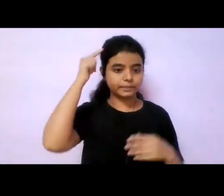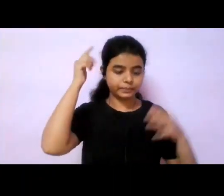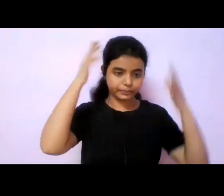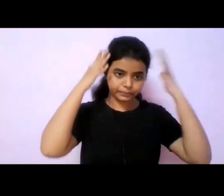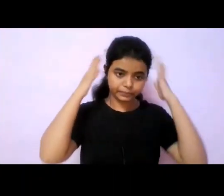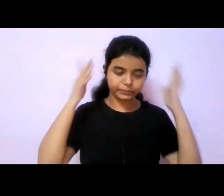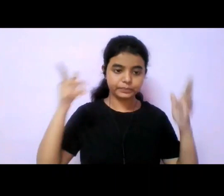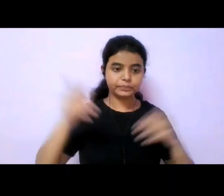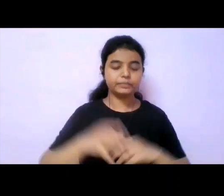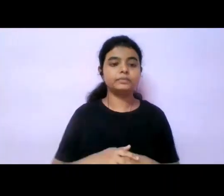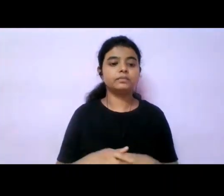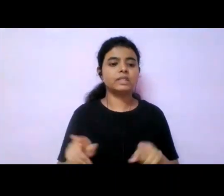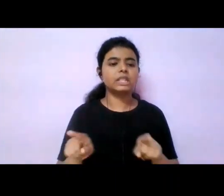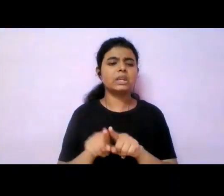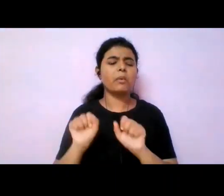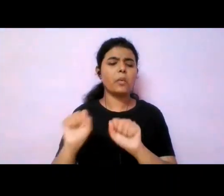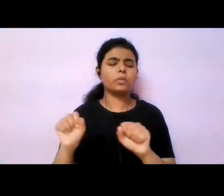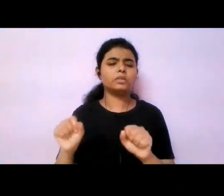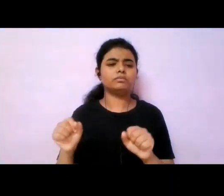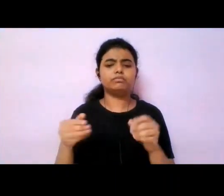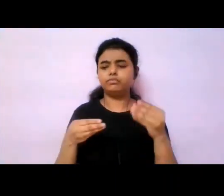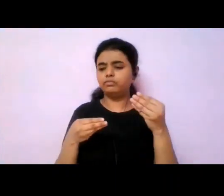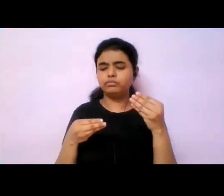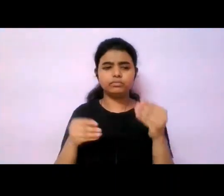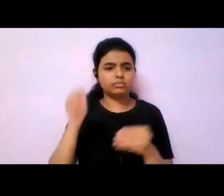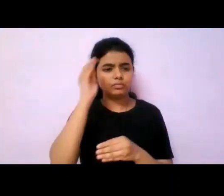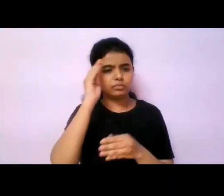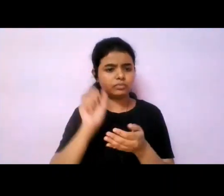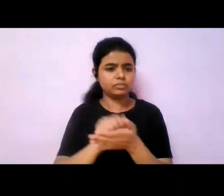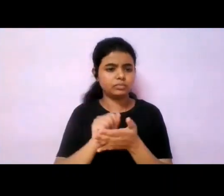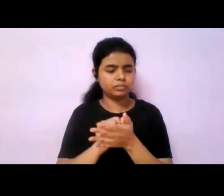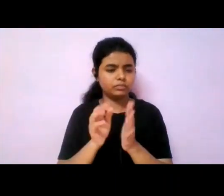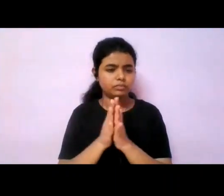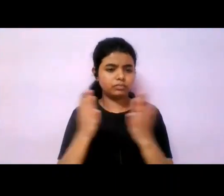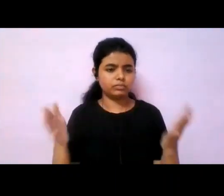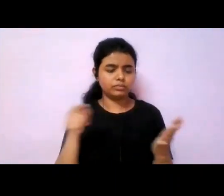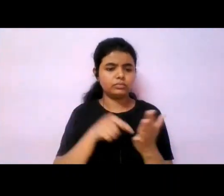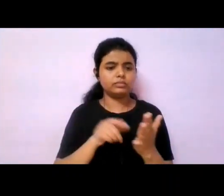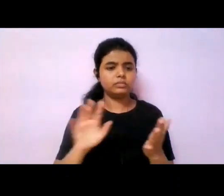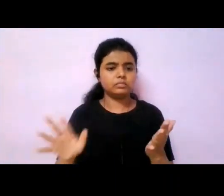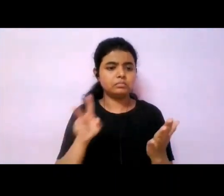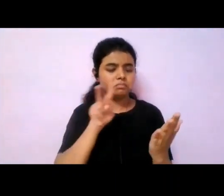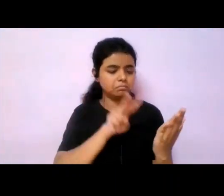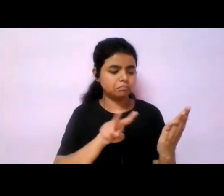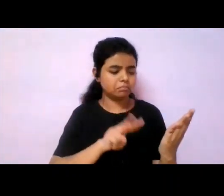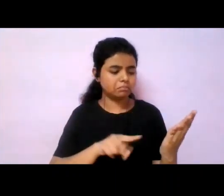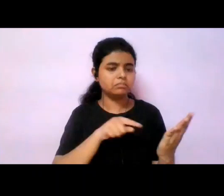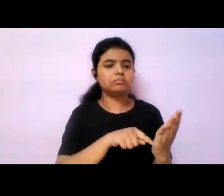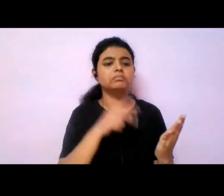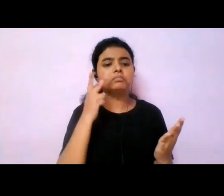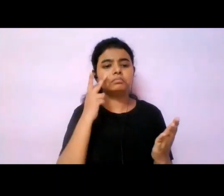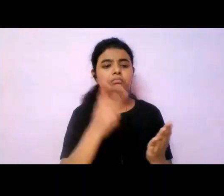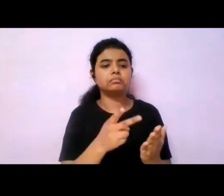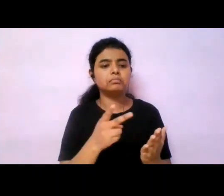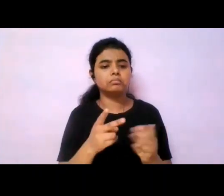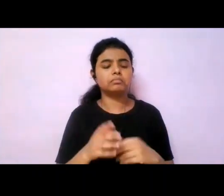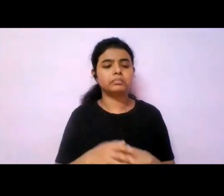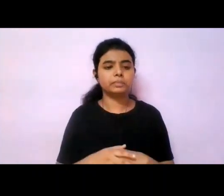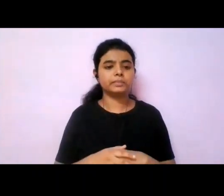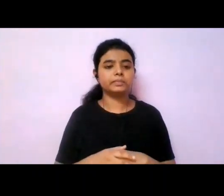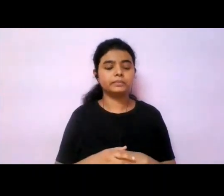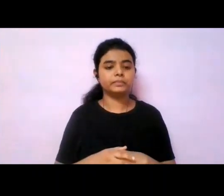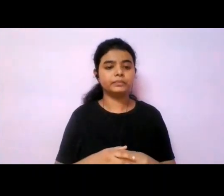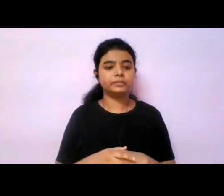Times newspaper under his arm. He's clearly been completing the crossword rather than actually doing anything with people in the group home.